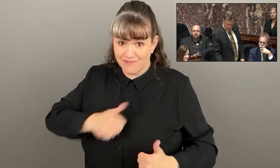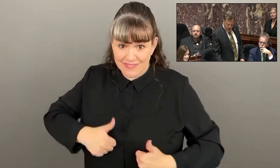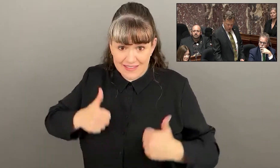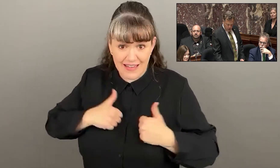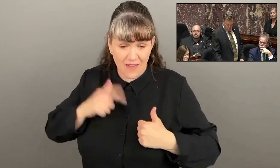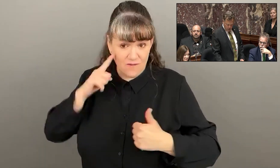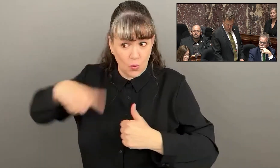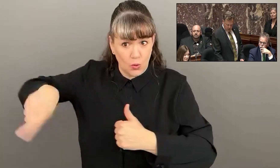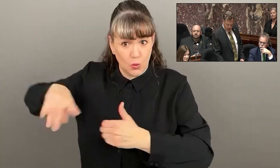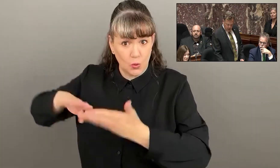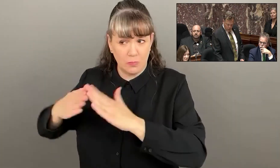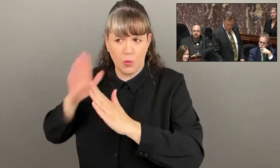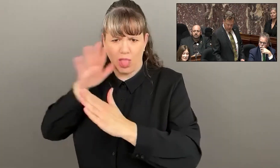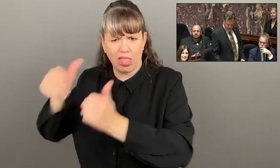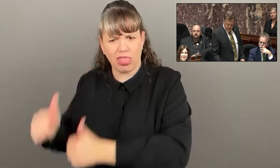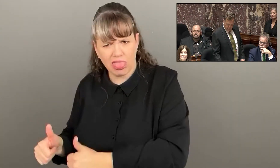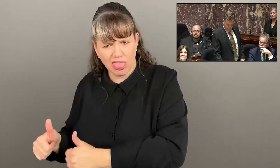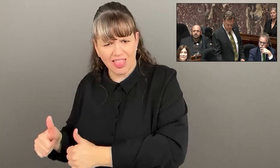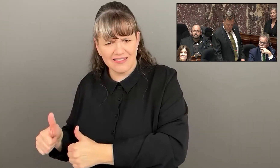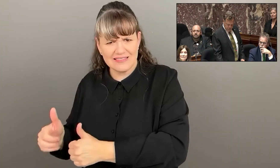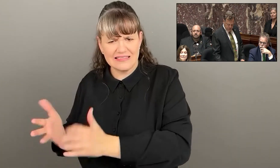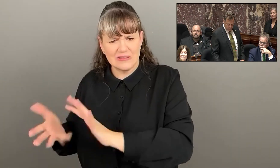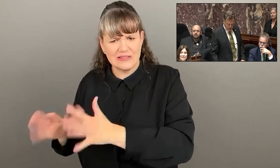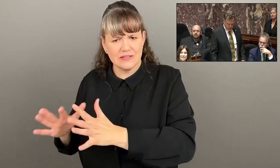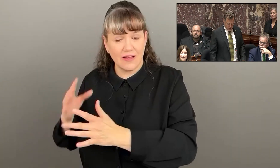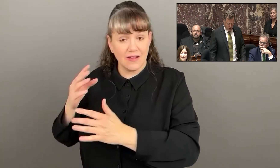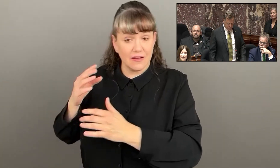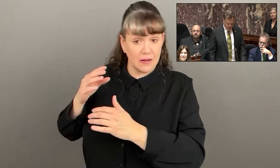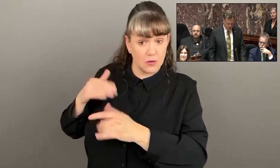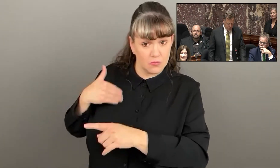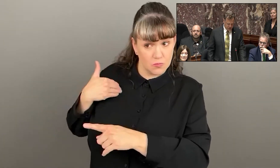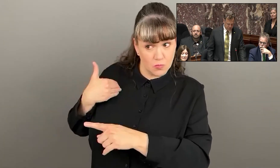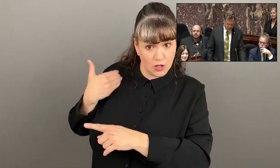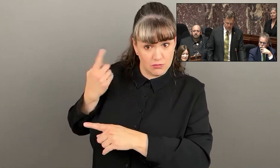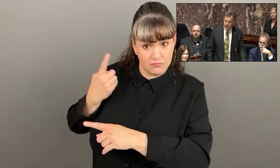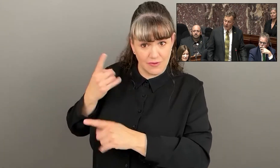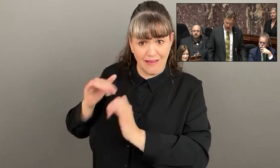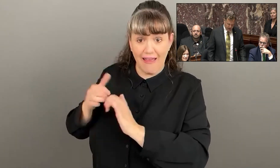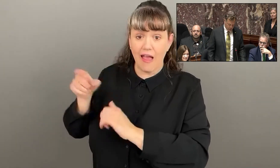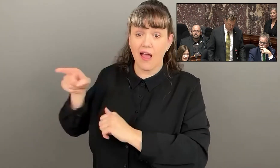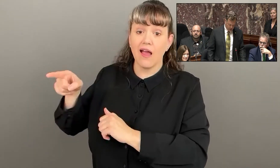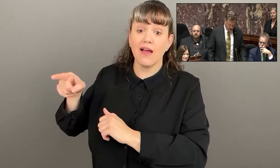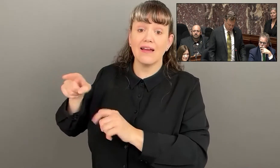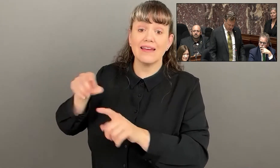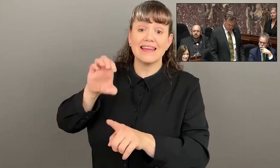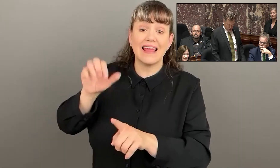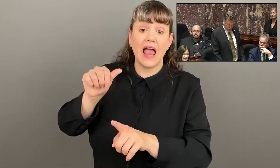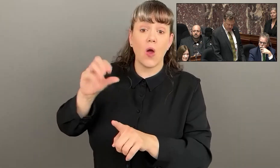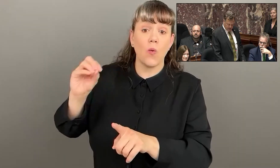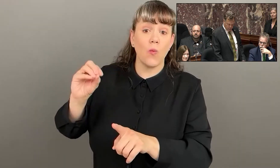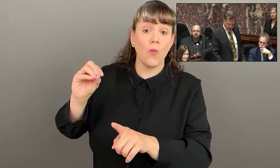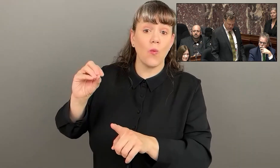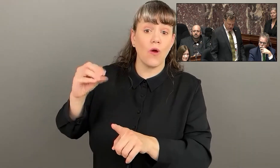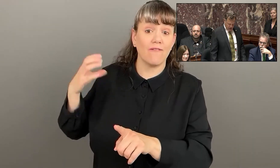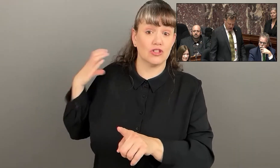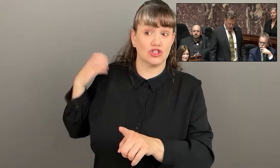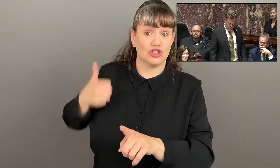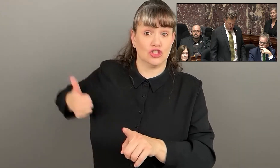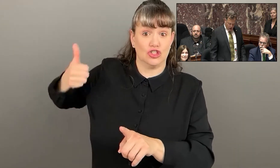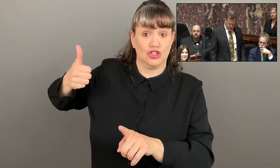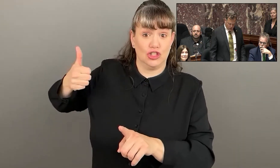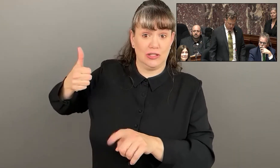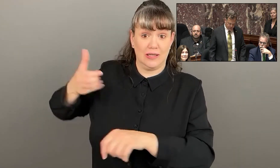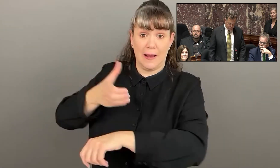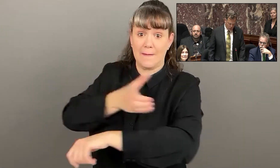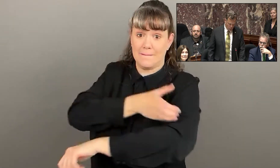Minister empower EAO compliance and enforcement officers to ensure that project description specifics are accurate and reflect true project impacts, and